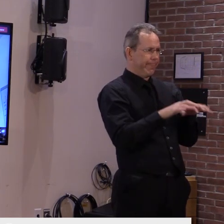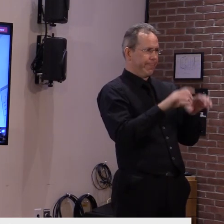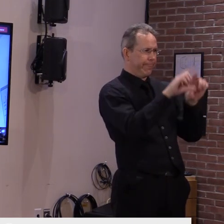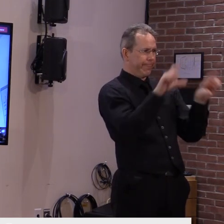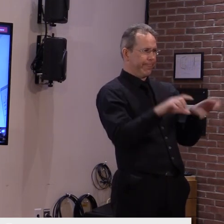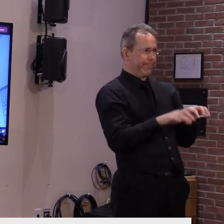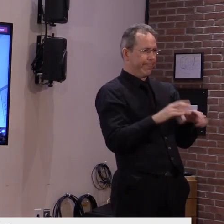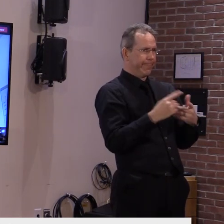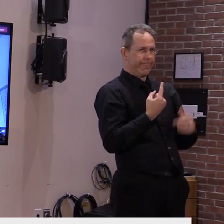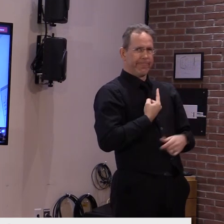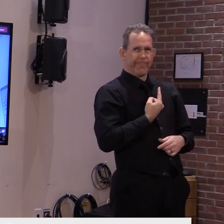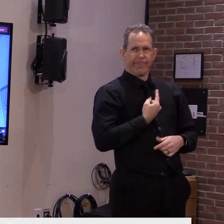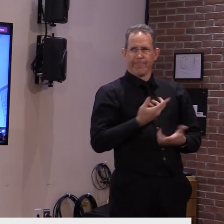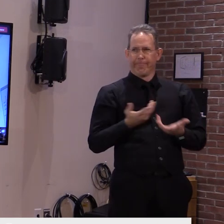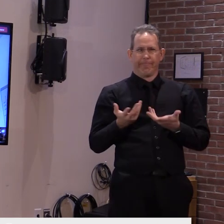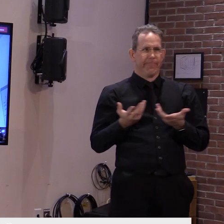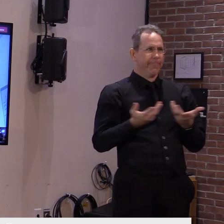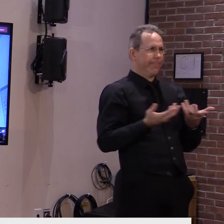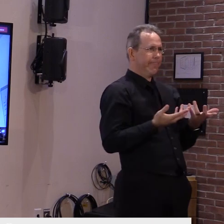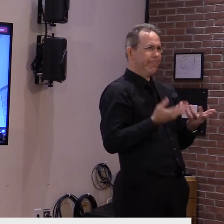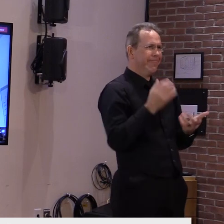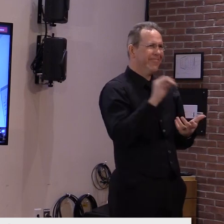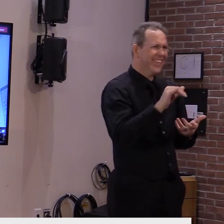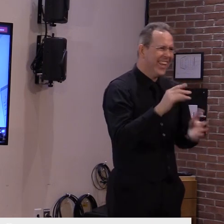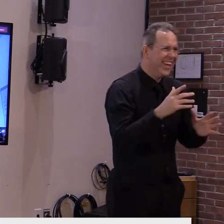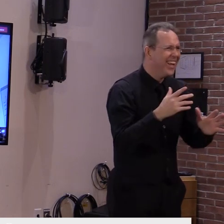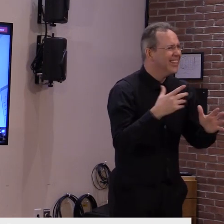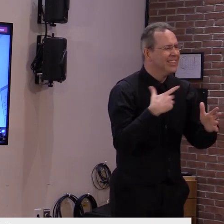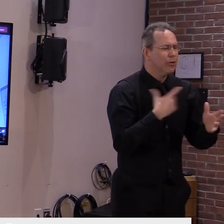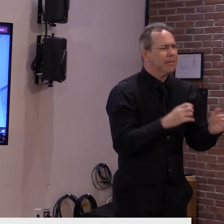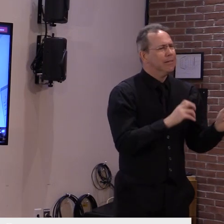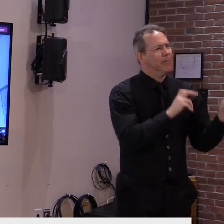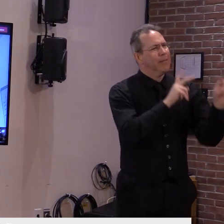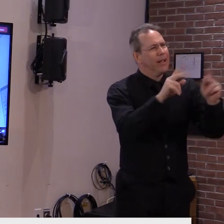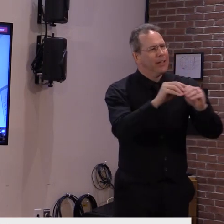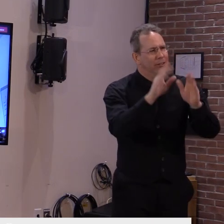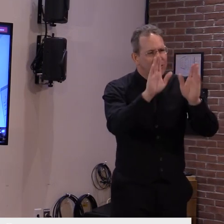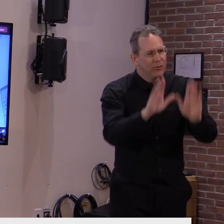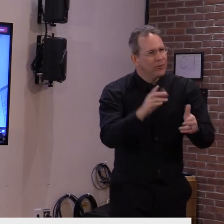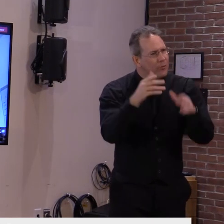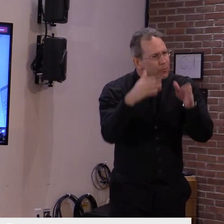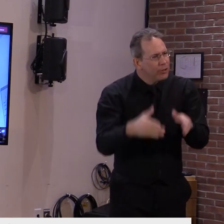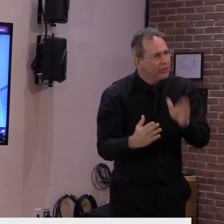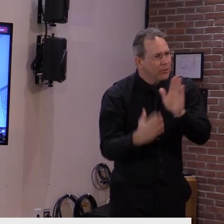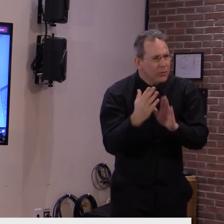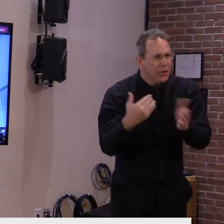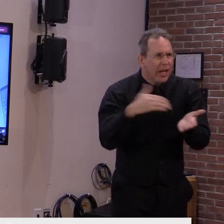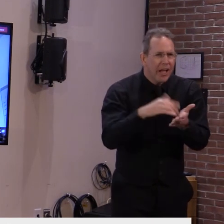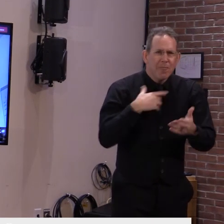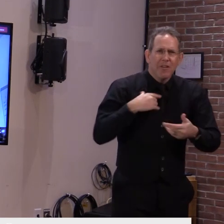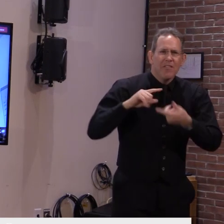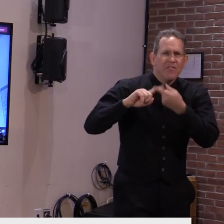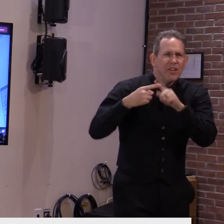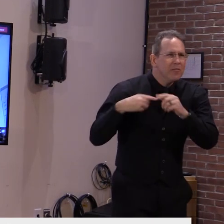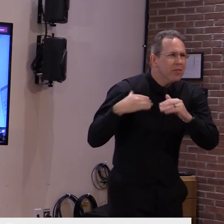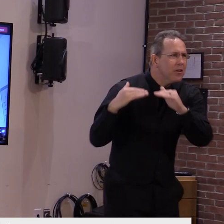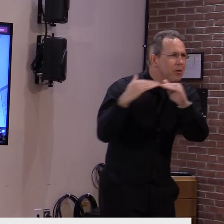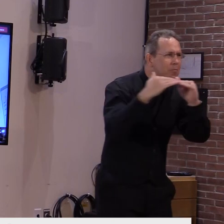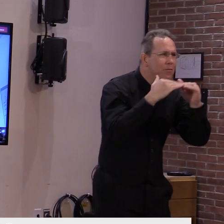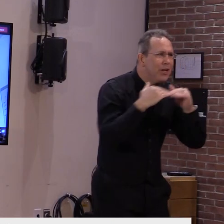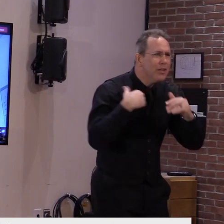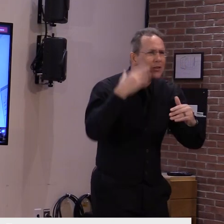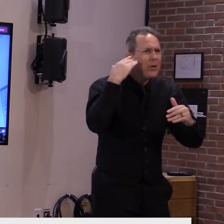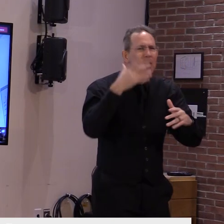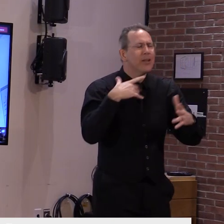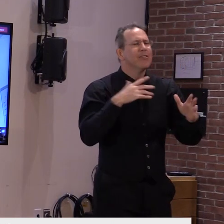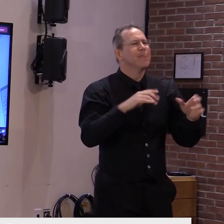to school with your classmates when your new classroom is located on the grounds of a historic Vermont farm and where you are not only surrounded by your friends and teachers,